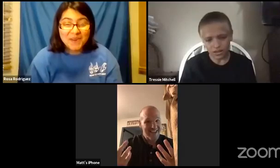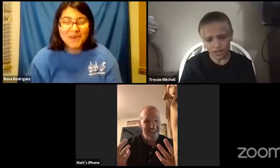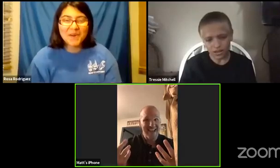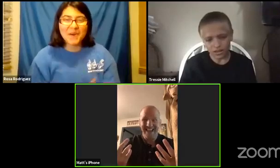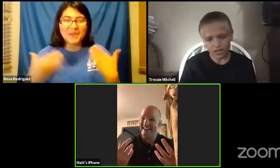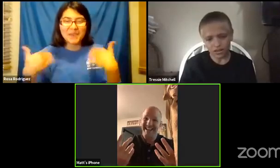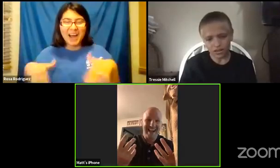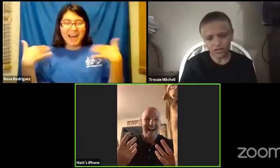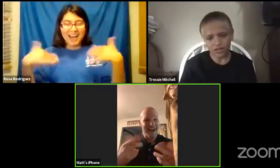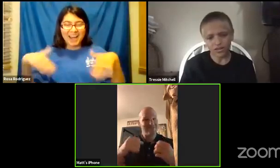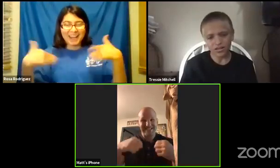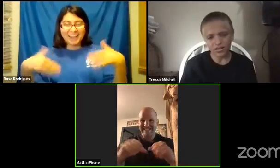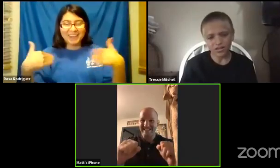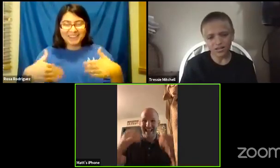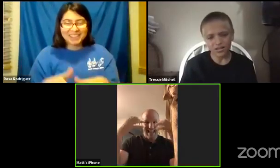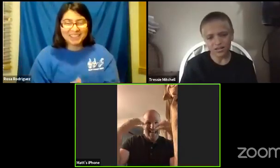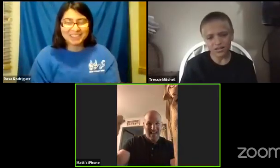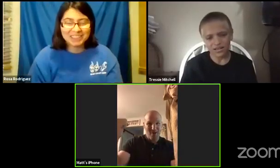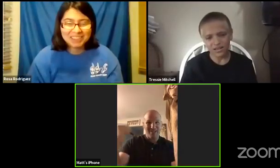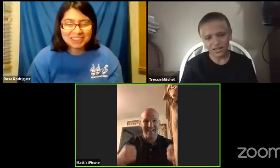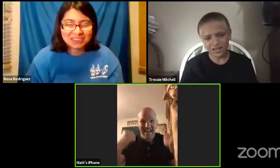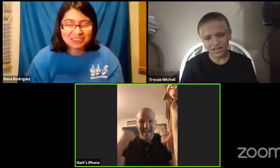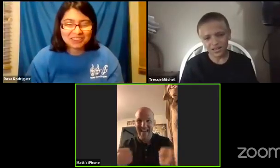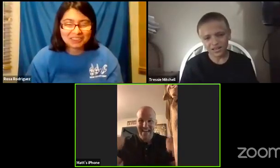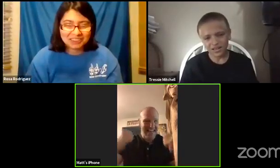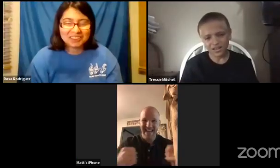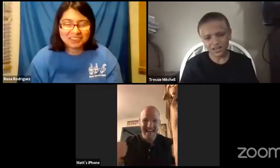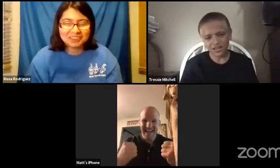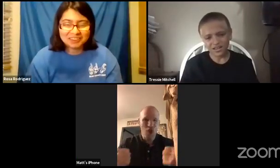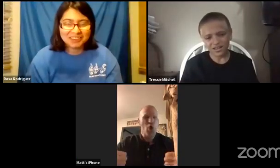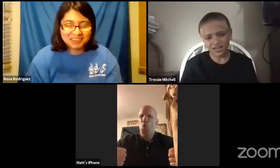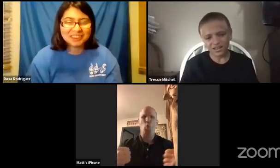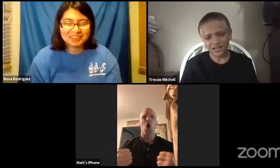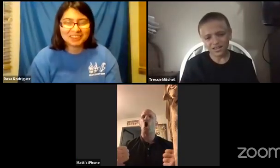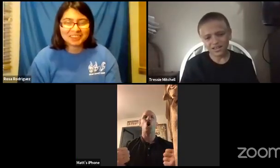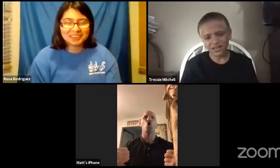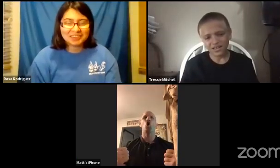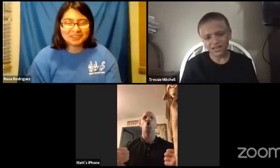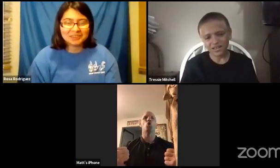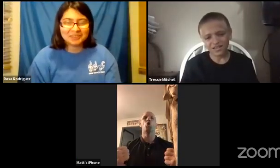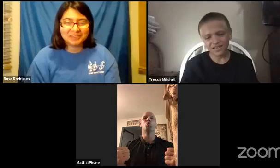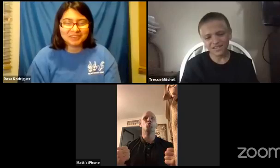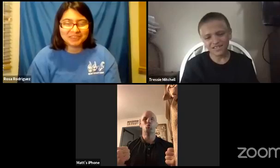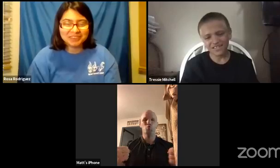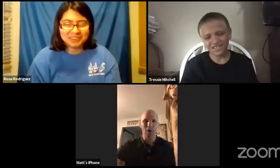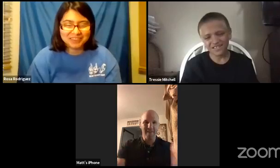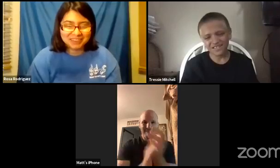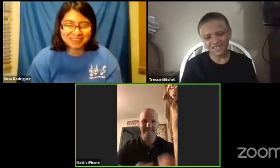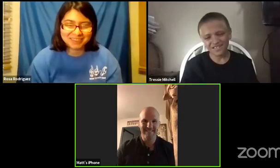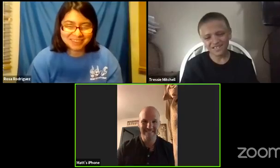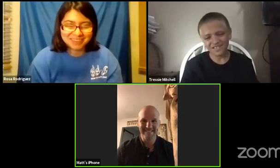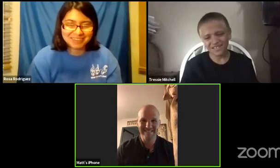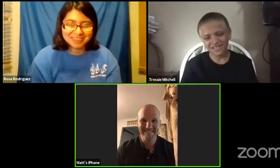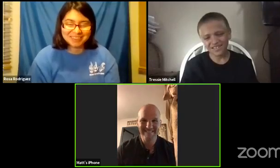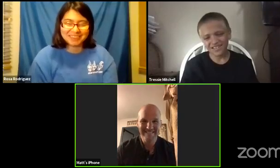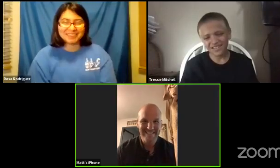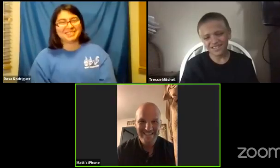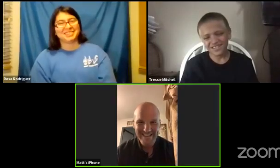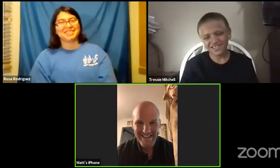still 5 years old. I know. Hey, good way to stay healthy.